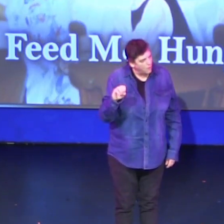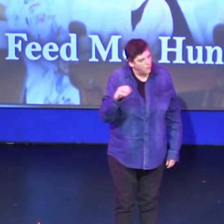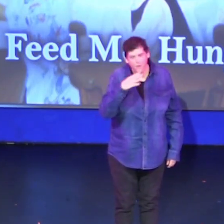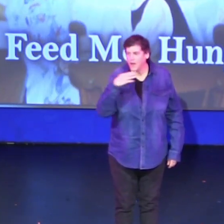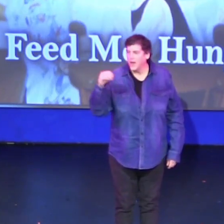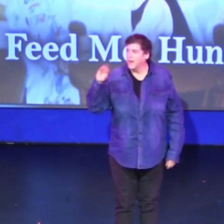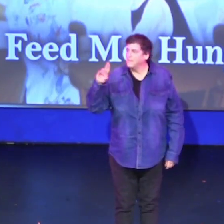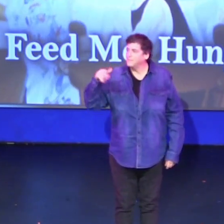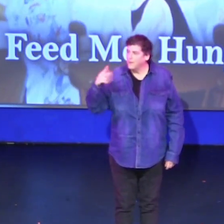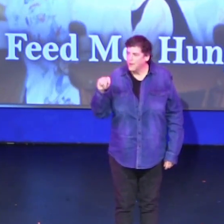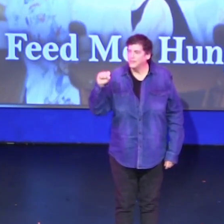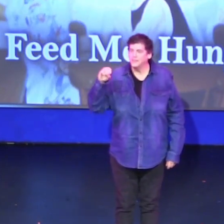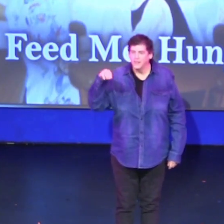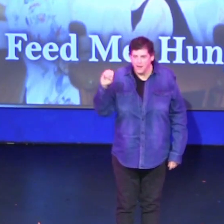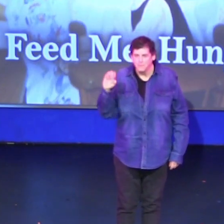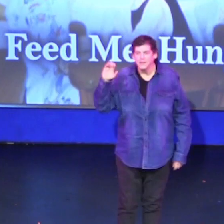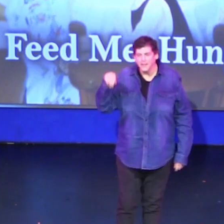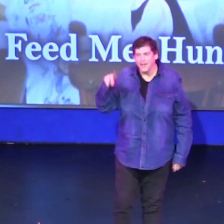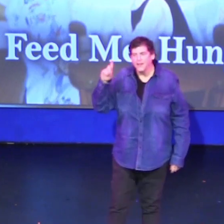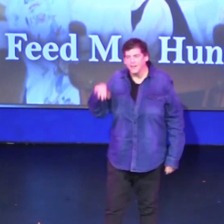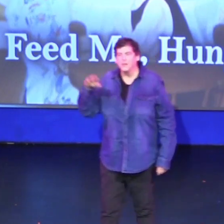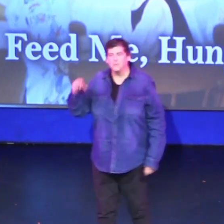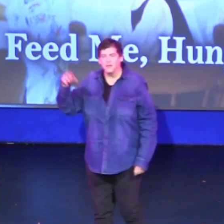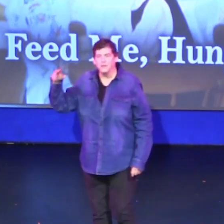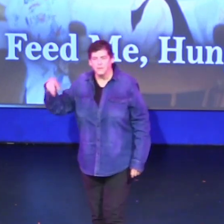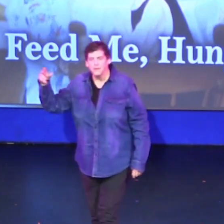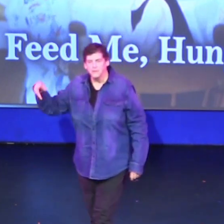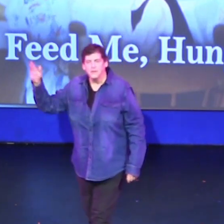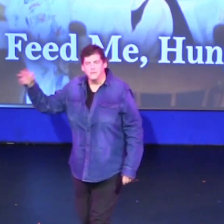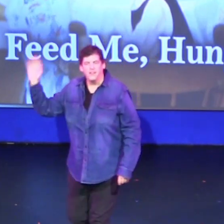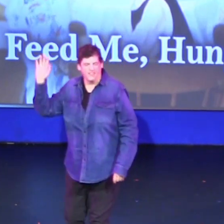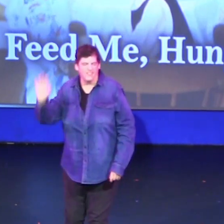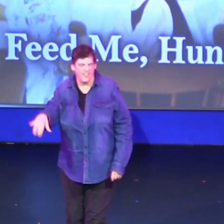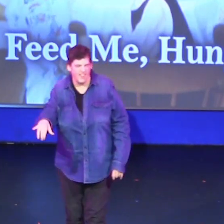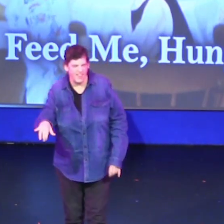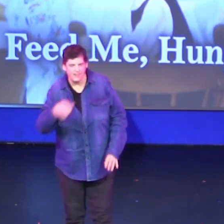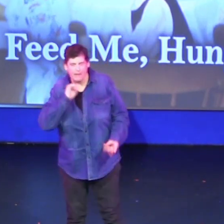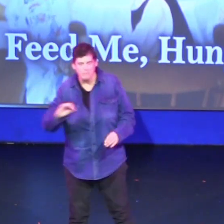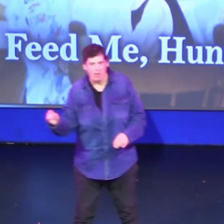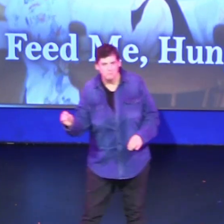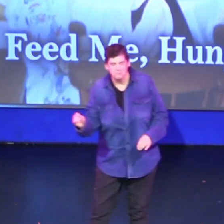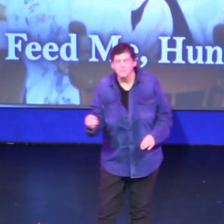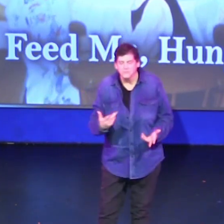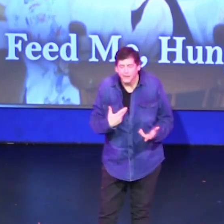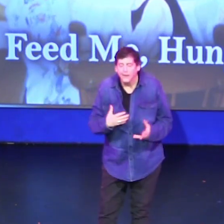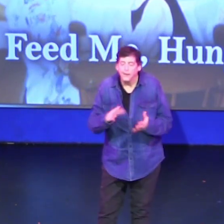the store and I bought some candy. Very moderately paced fingerspelling. That's how it